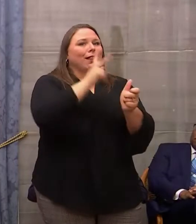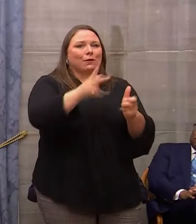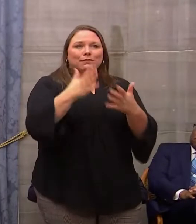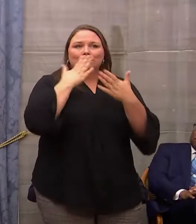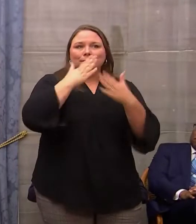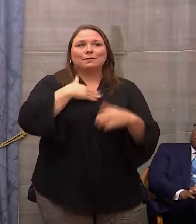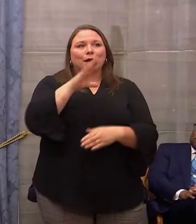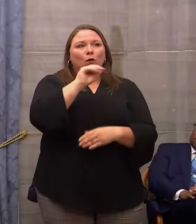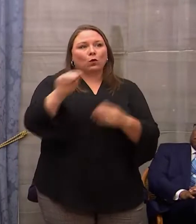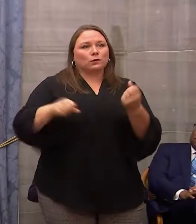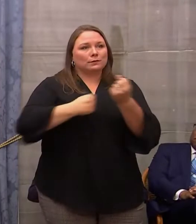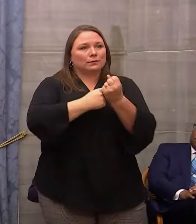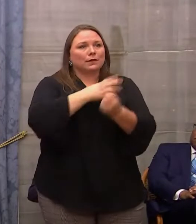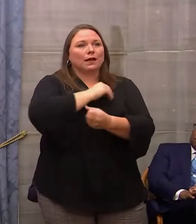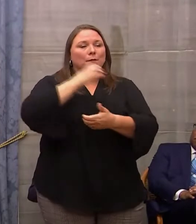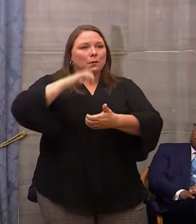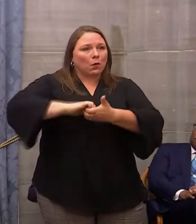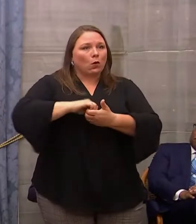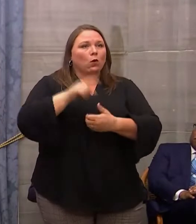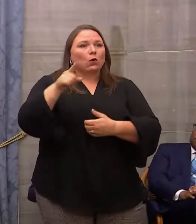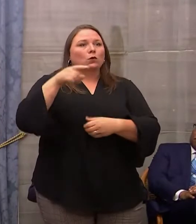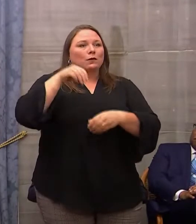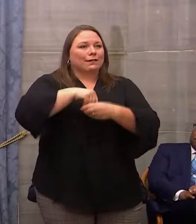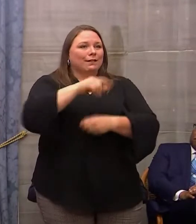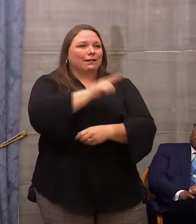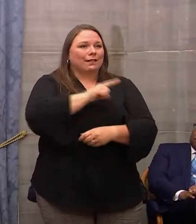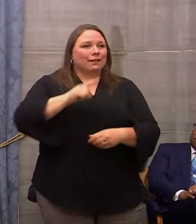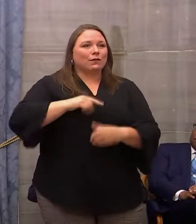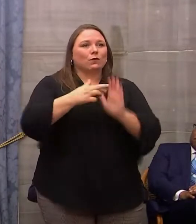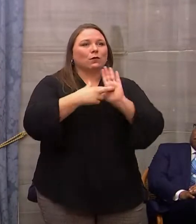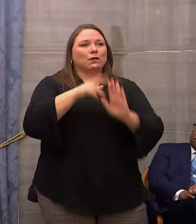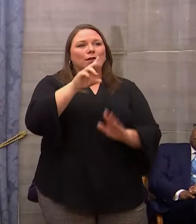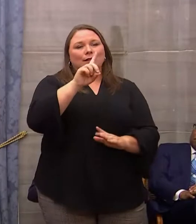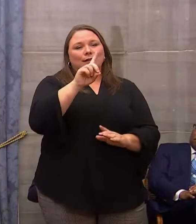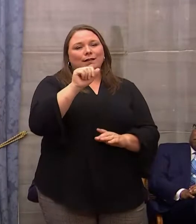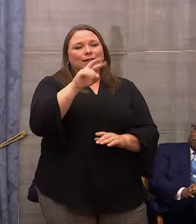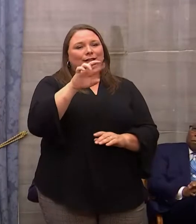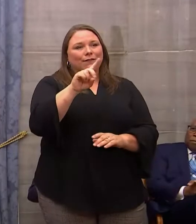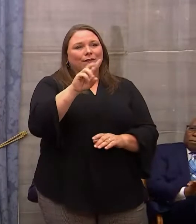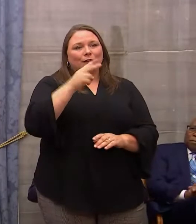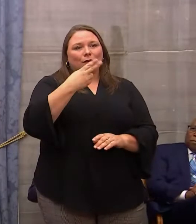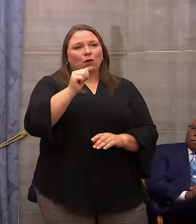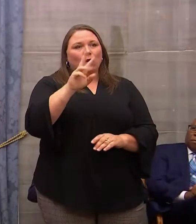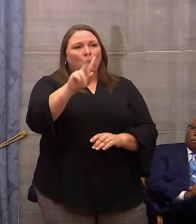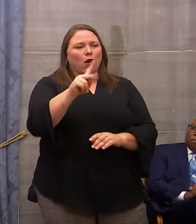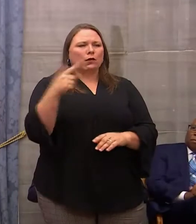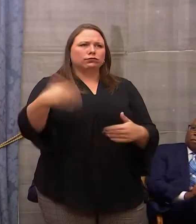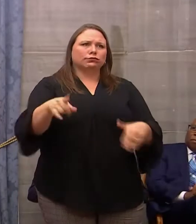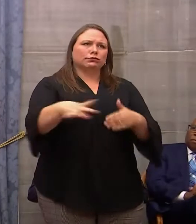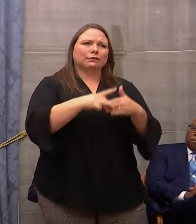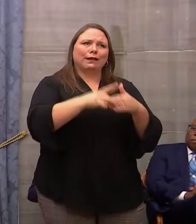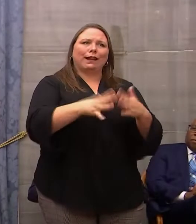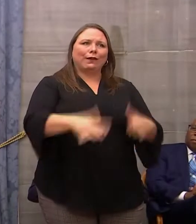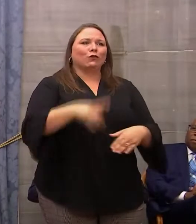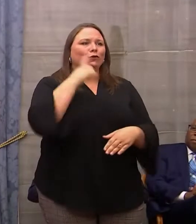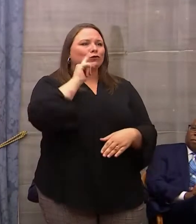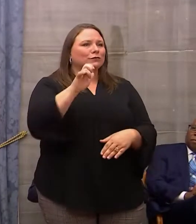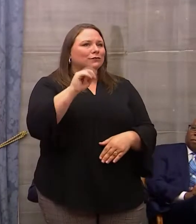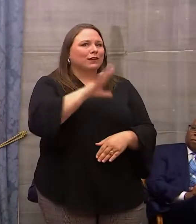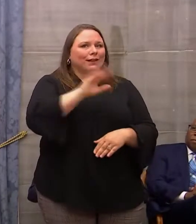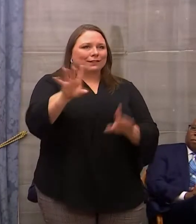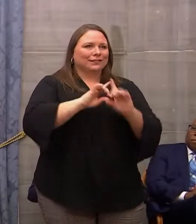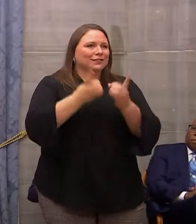thank my co-sponsor and partner in the legislature, Representative David Hawk, who is a true leader for Tennesseans, and particularly the district